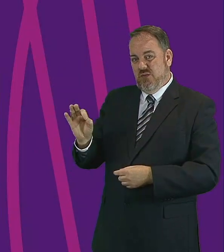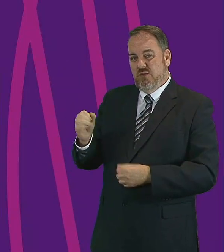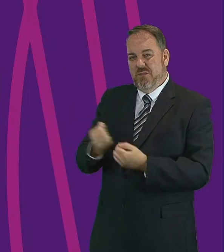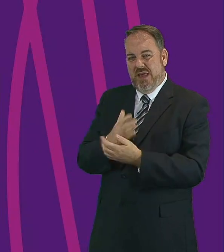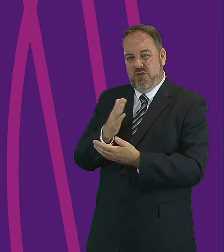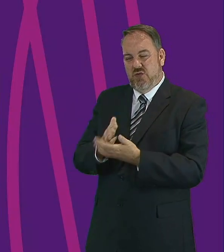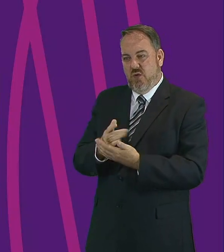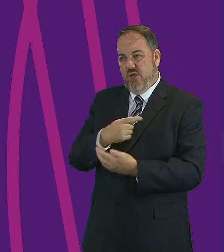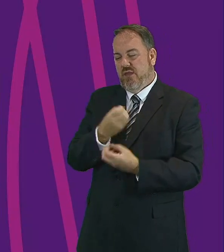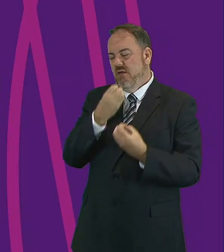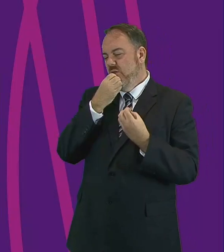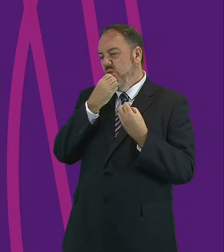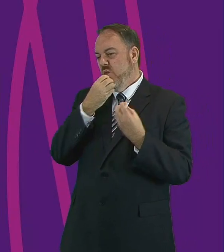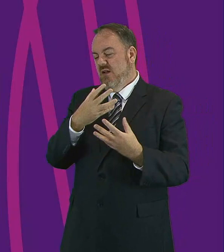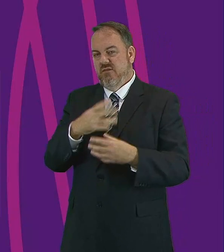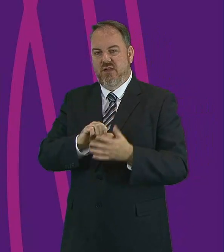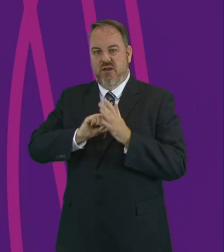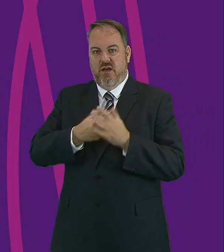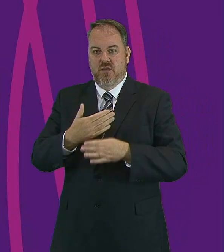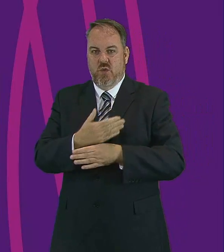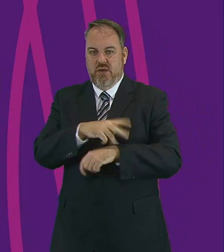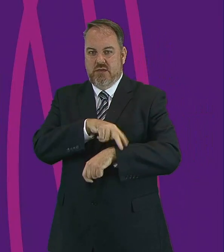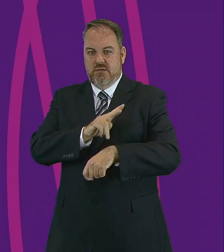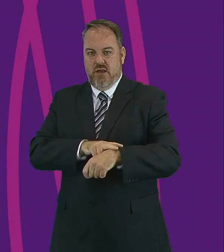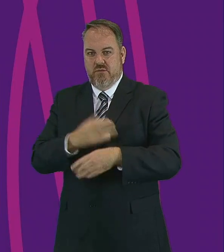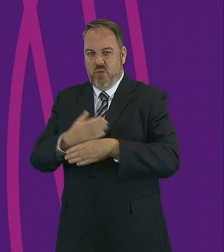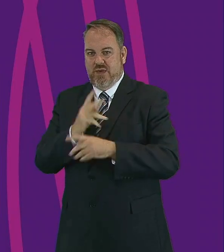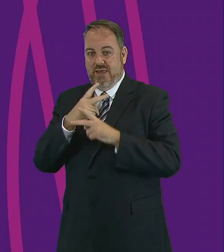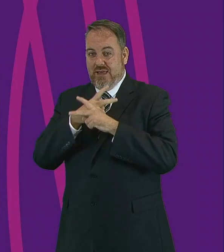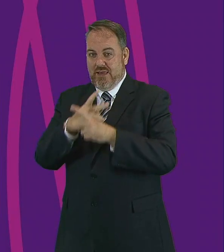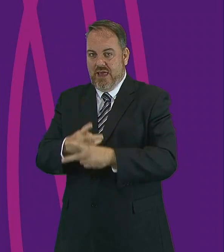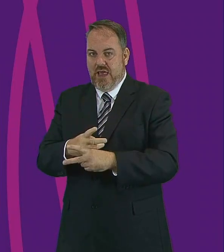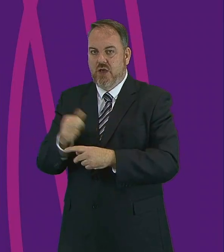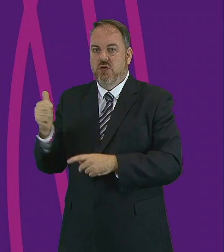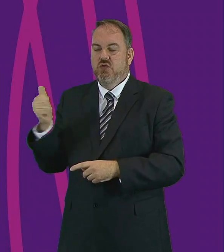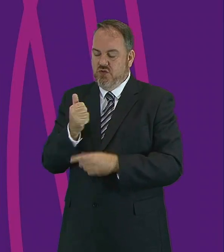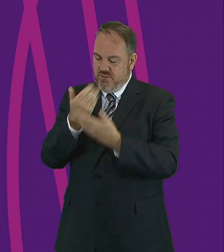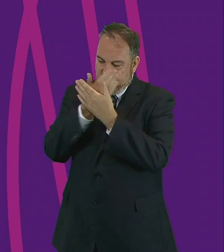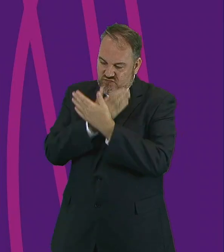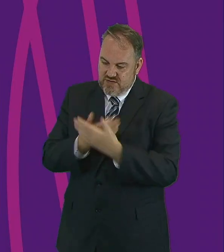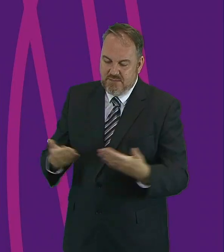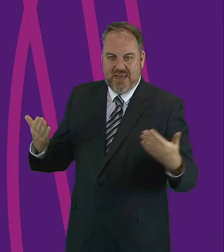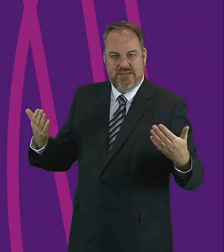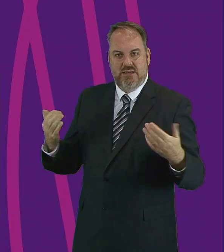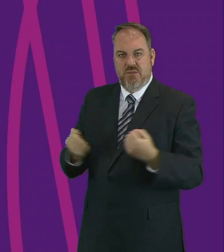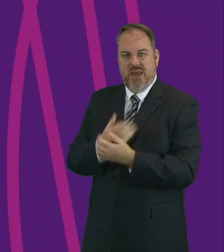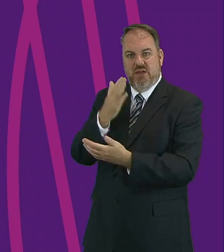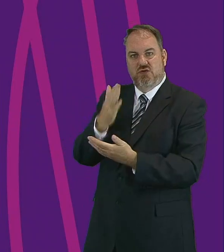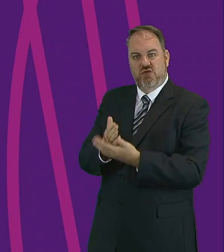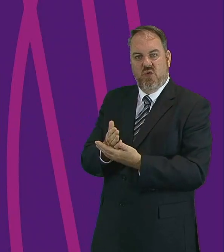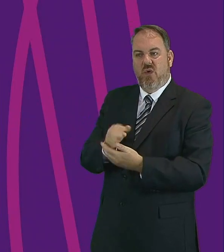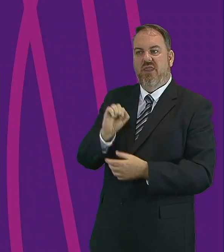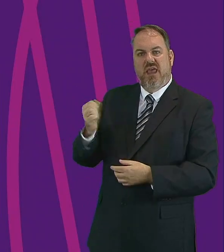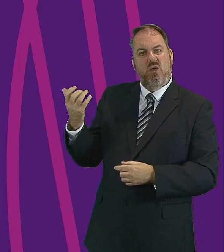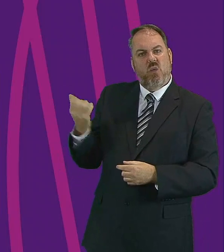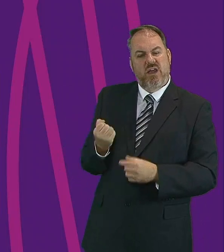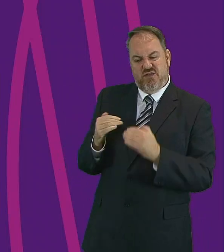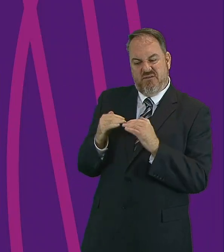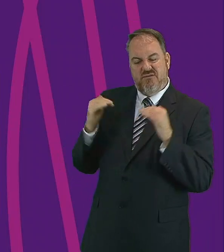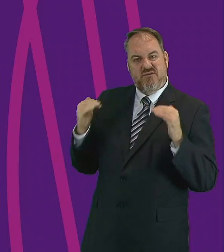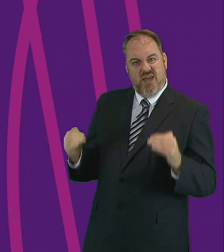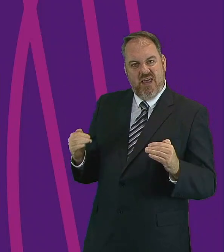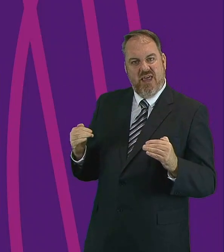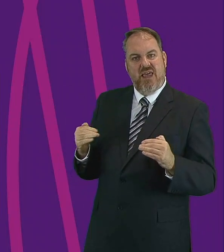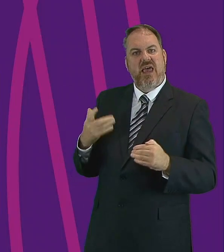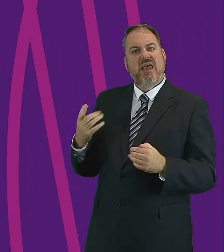staff who deliver social care are given the status they deserve, the security at work that they need, and the